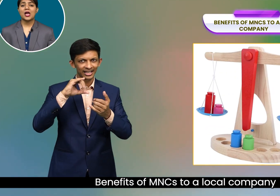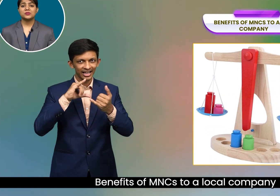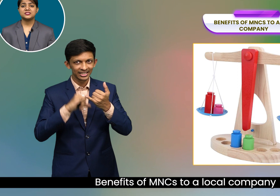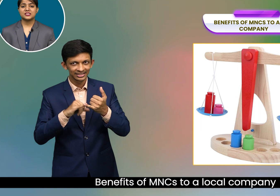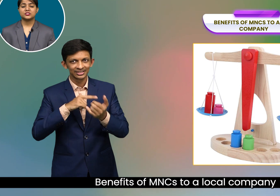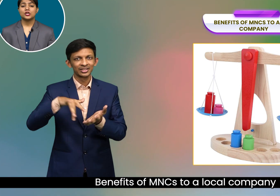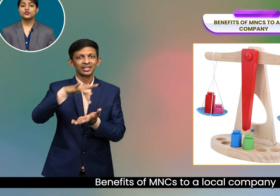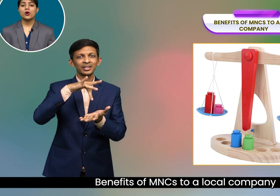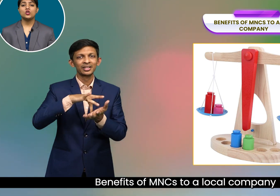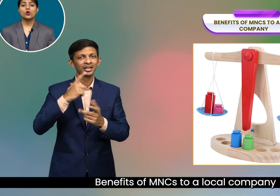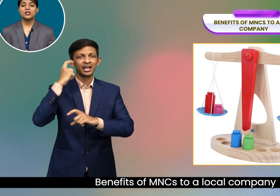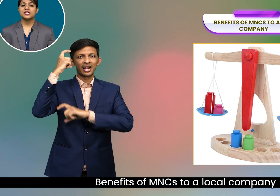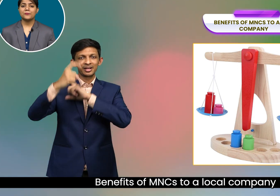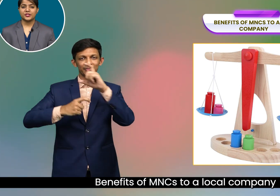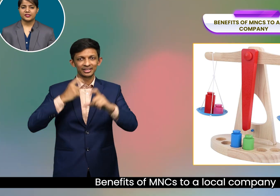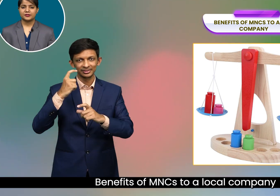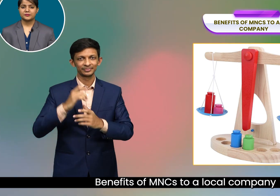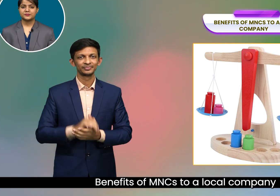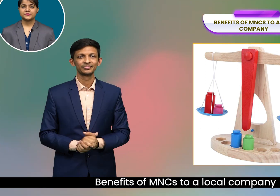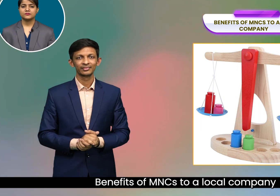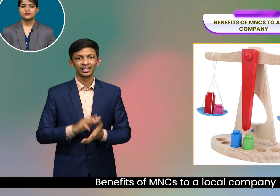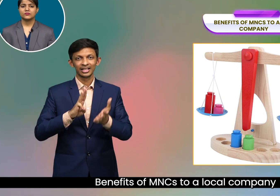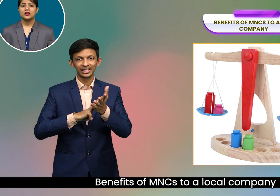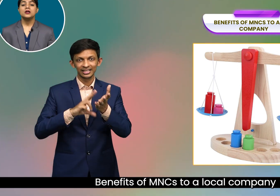Benefits of MNCs to a local company.